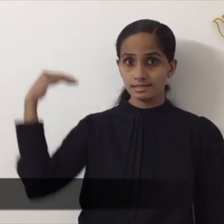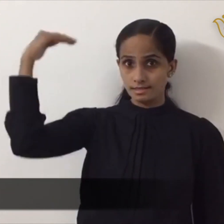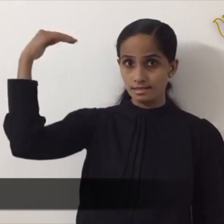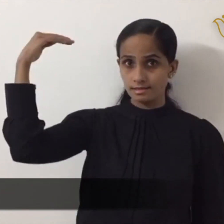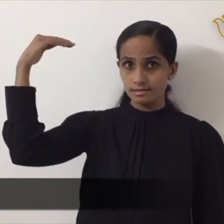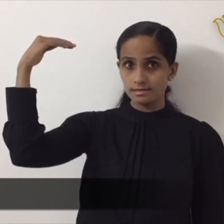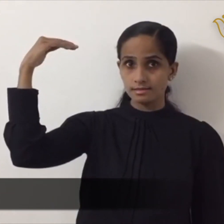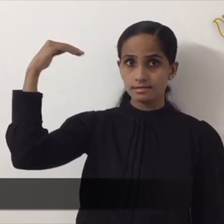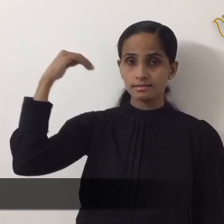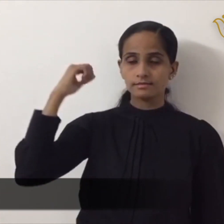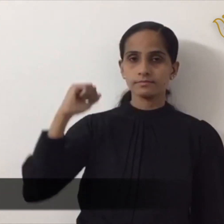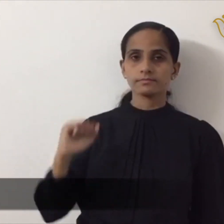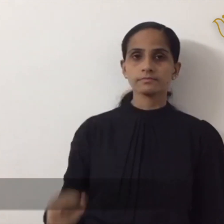Older sister.